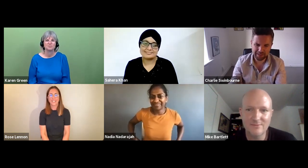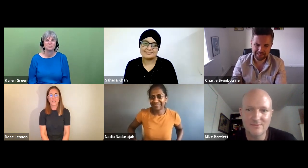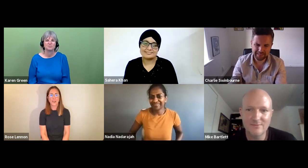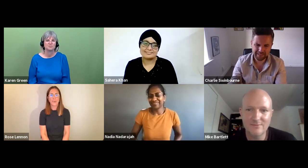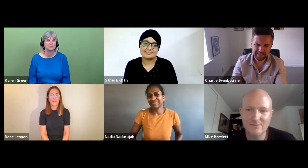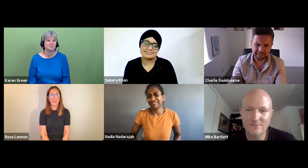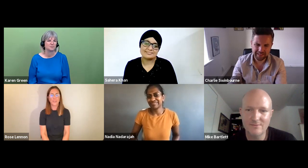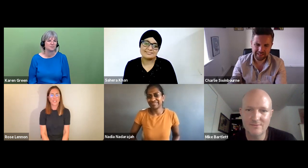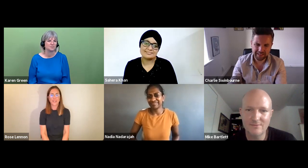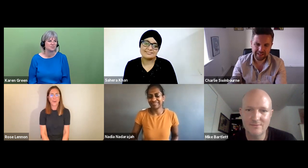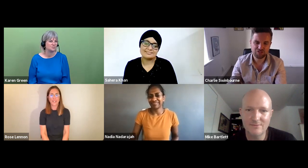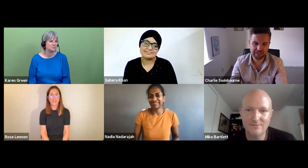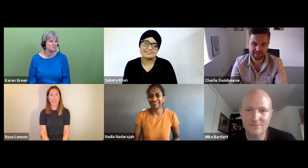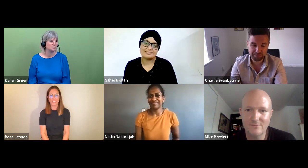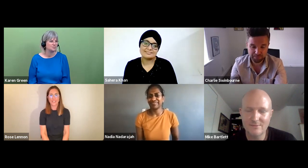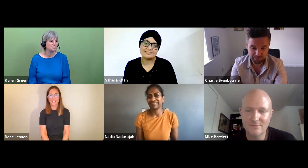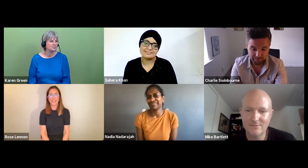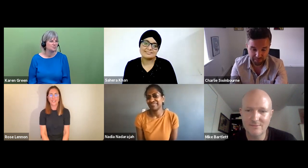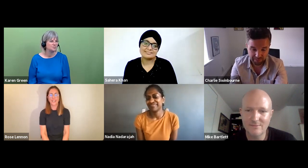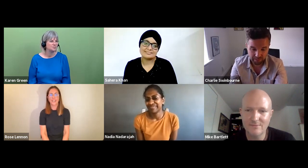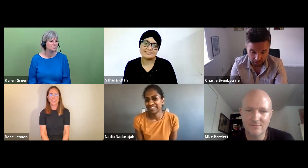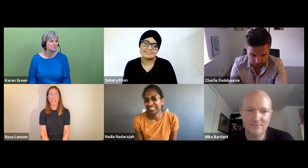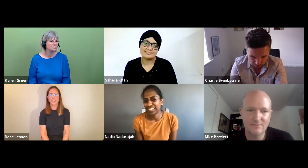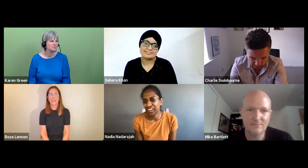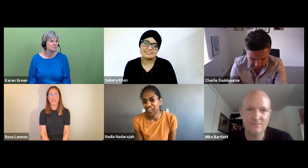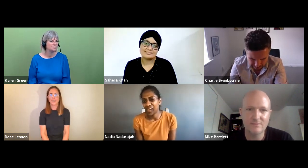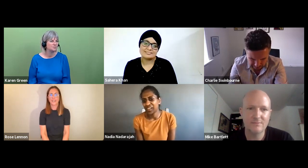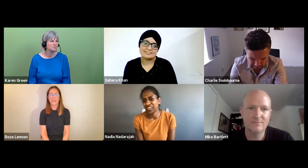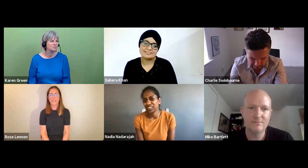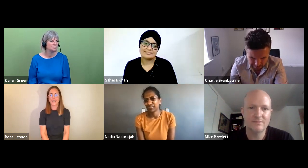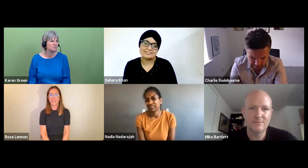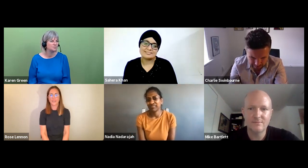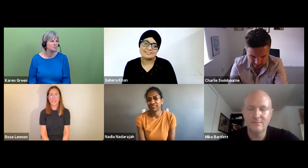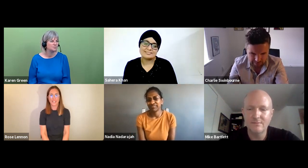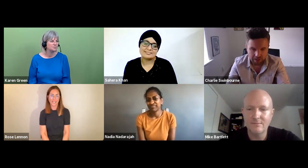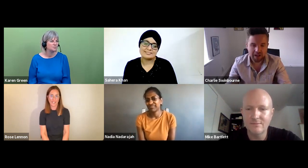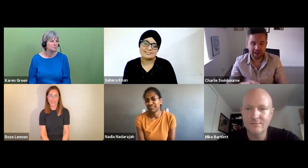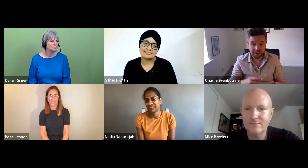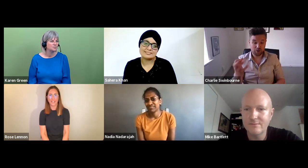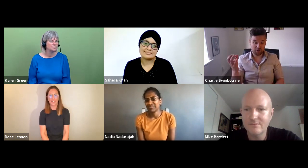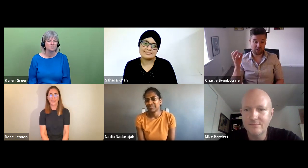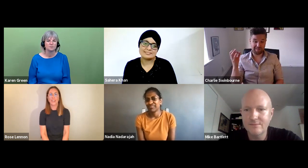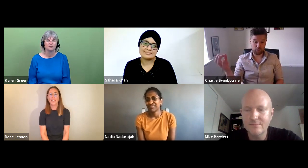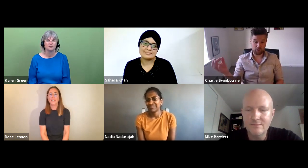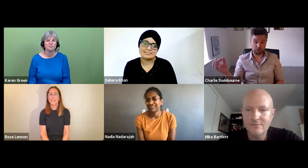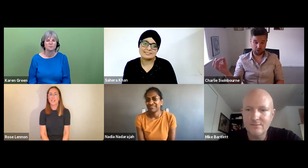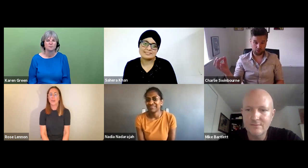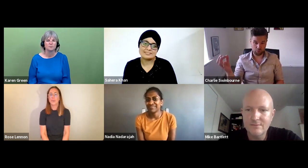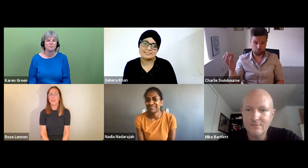So going back to our audience questions, who's next? What does that say? Oh yeah. So we've